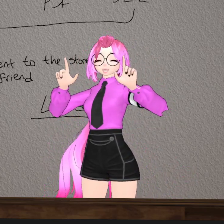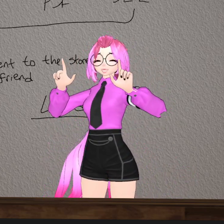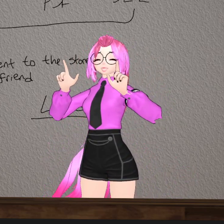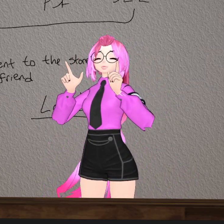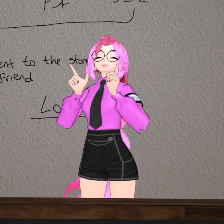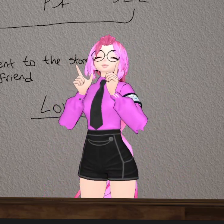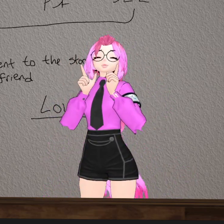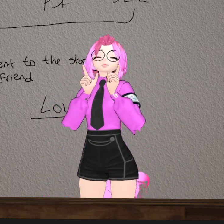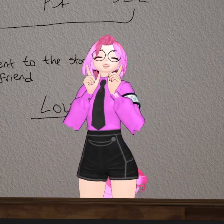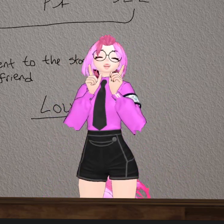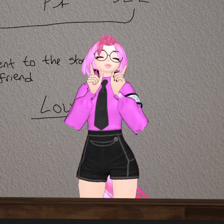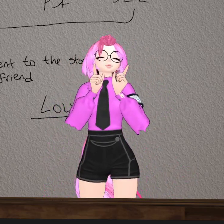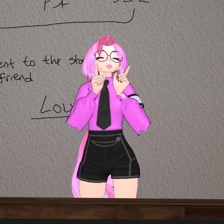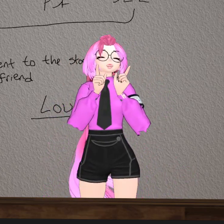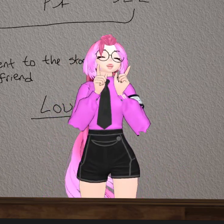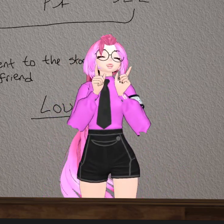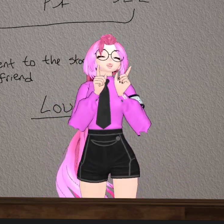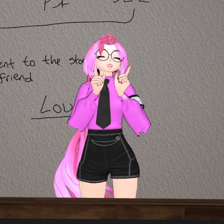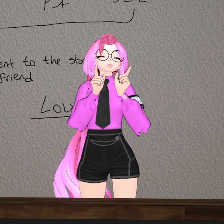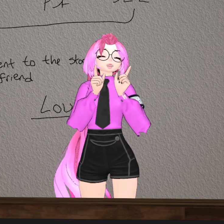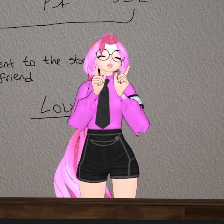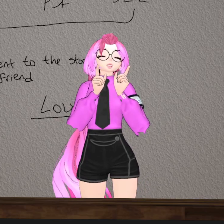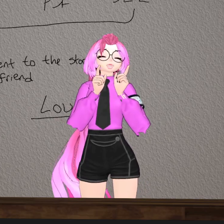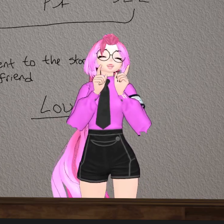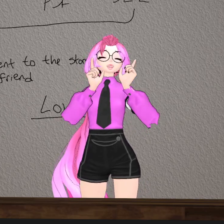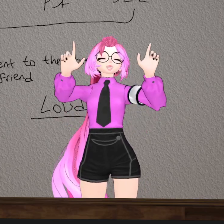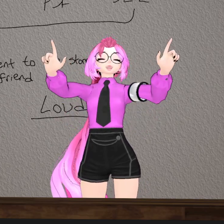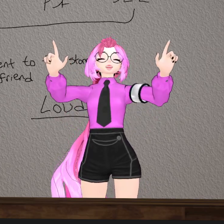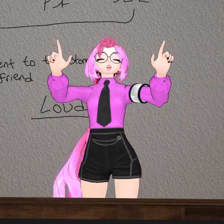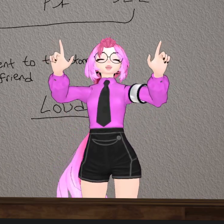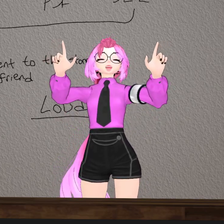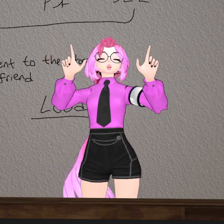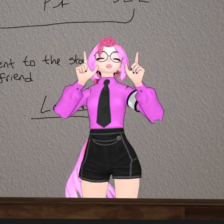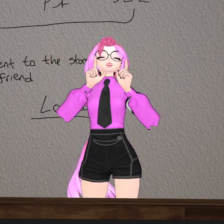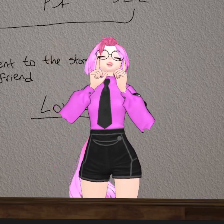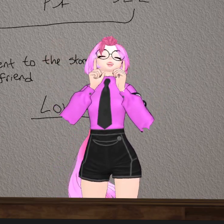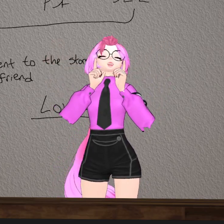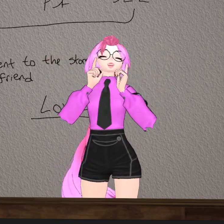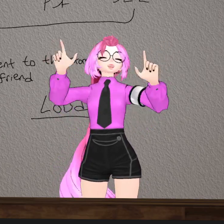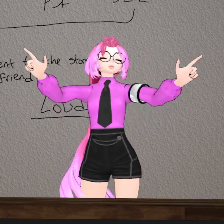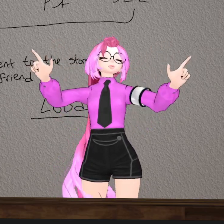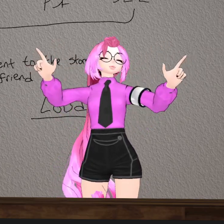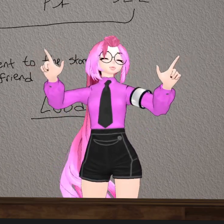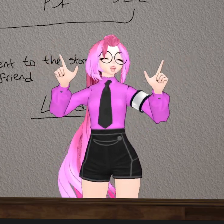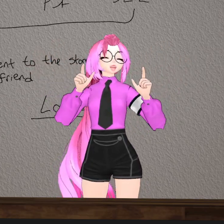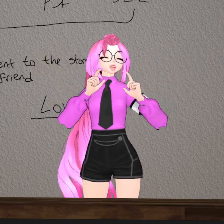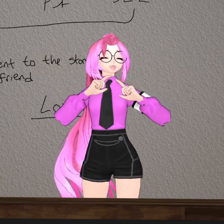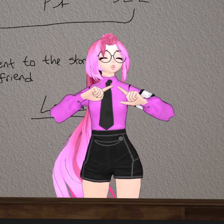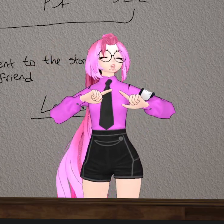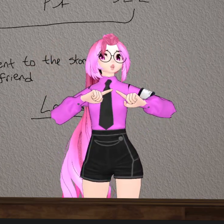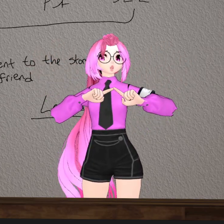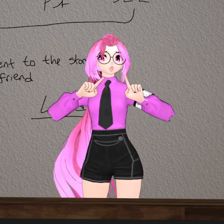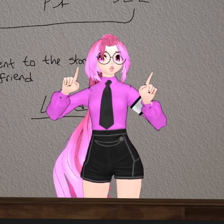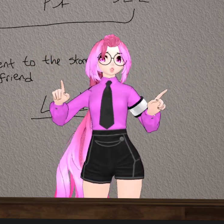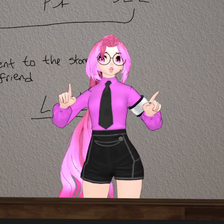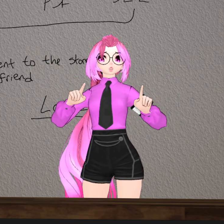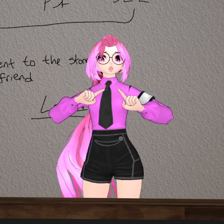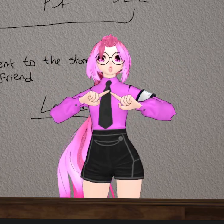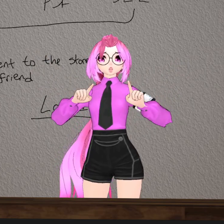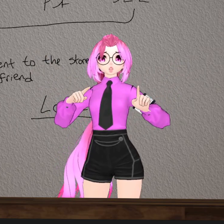hands. You'd put them on your cheeks, and you'd go outwards like you're yelling loud. So it's actually different. It's a